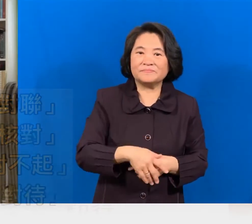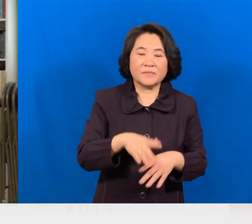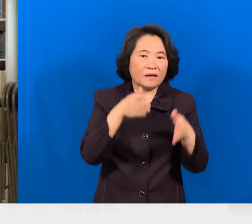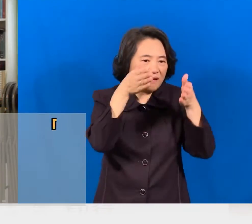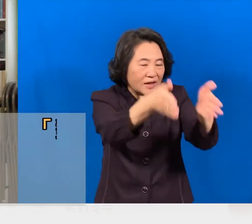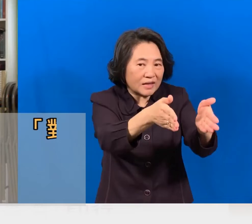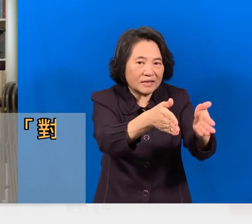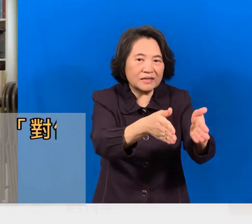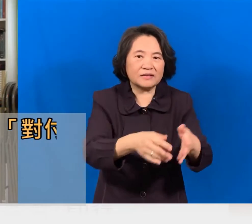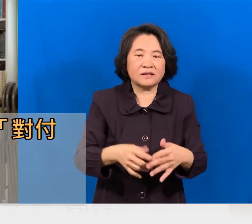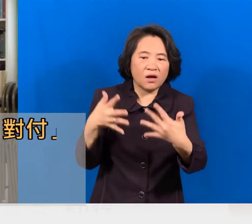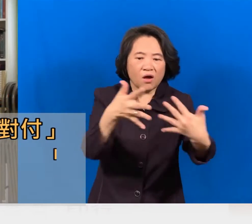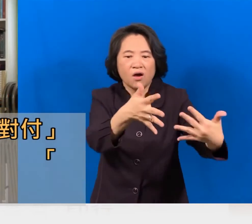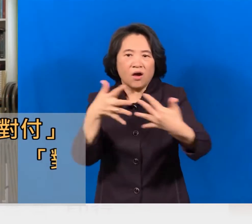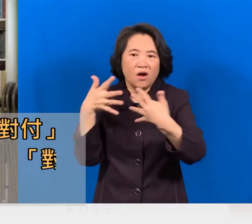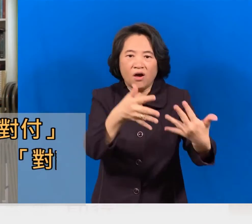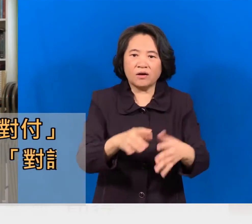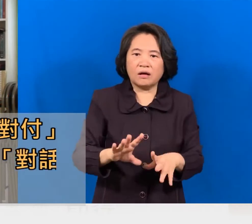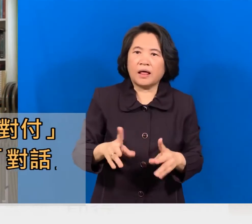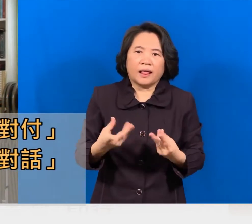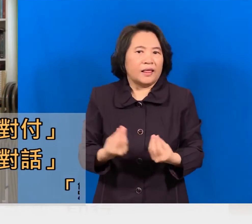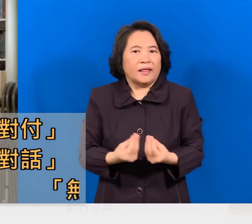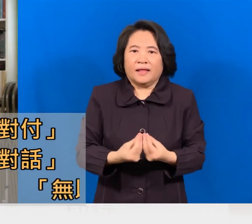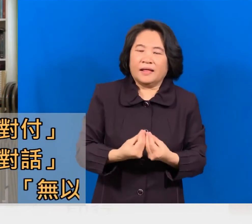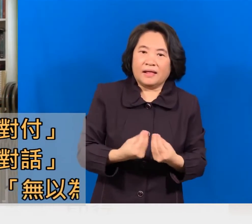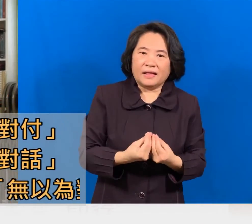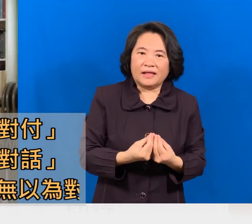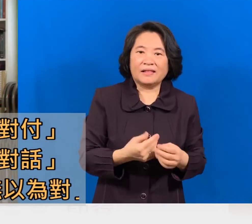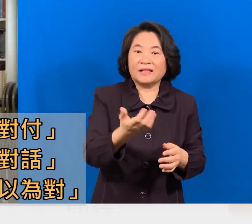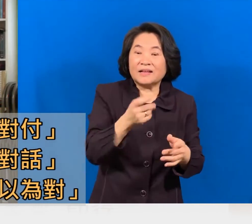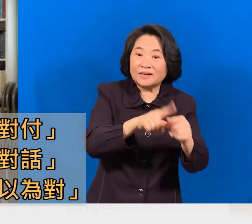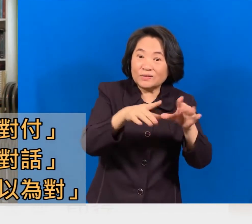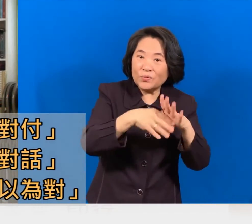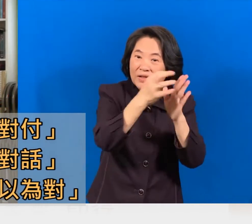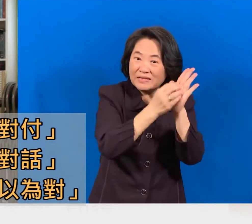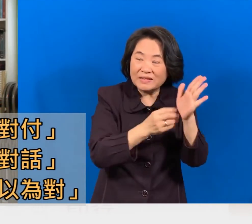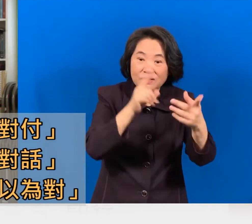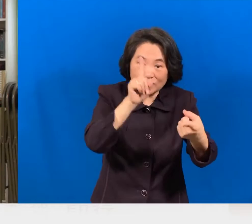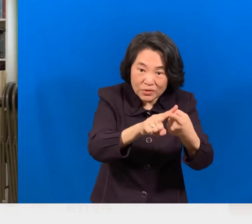with, dialogue, and unmatchable.